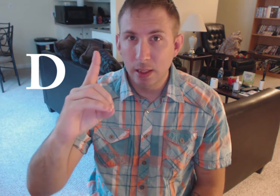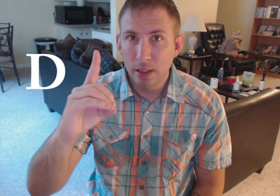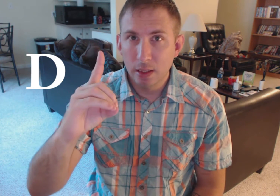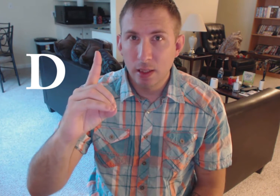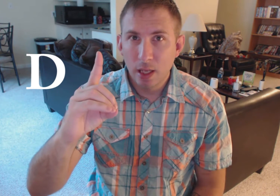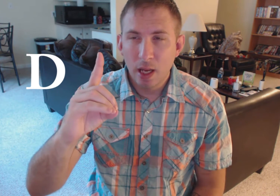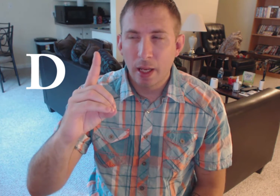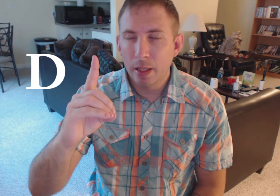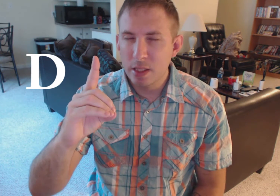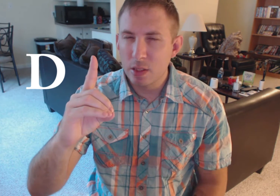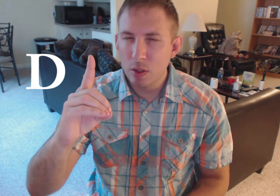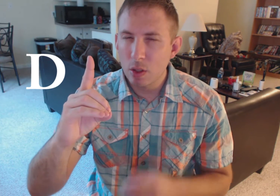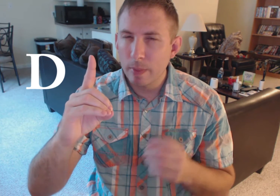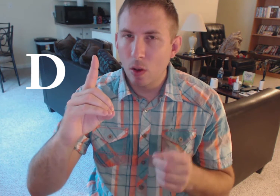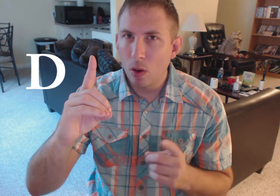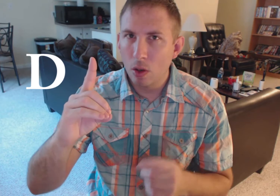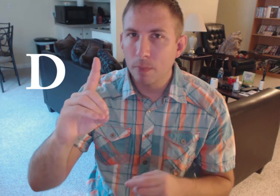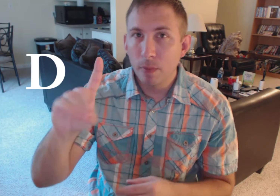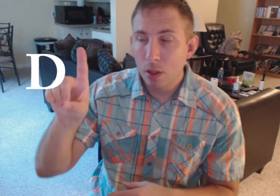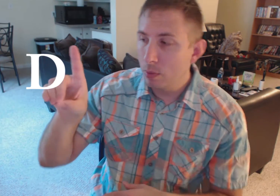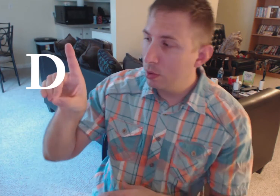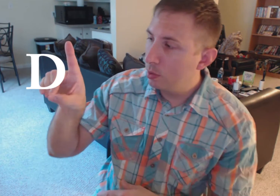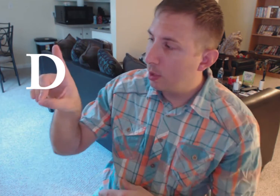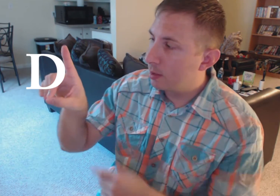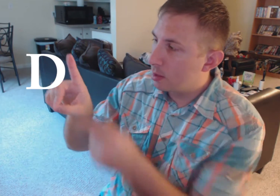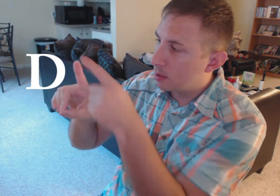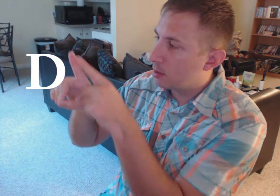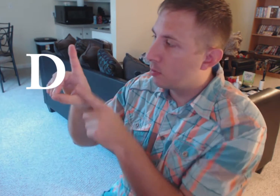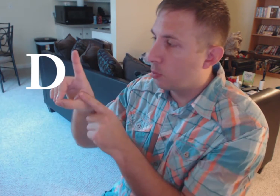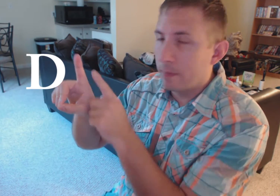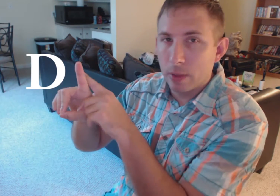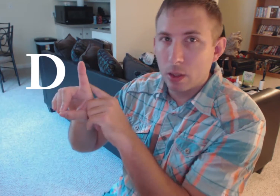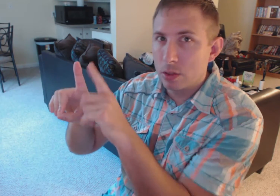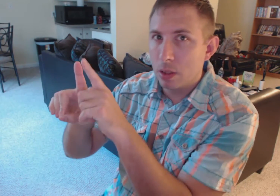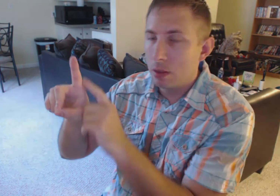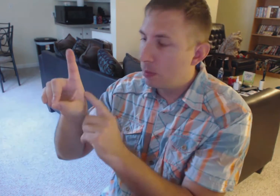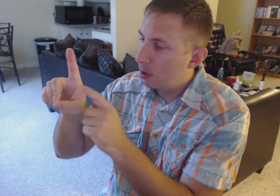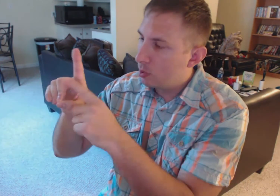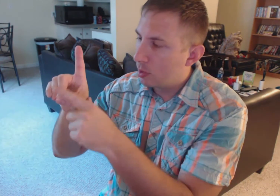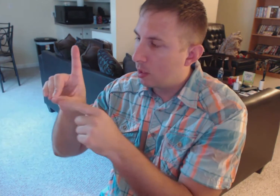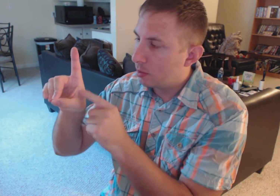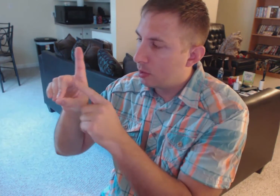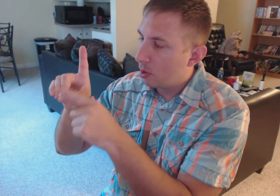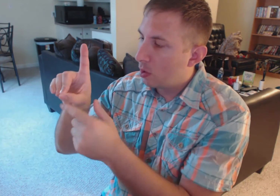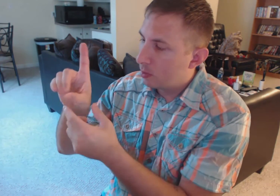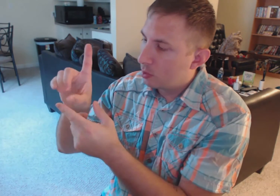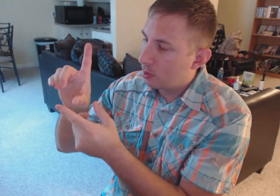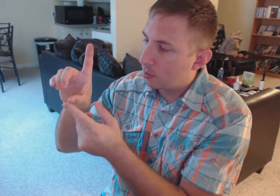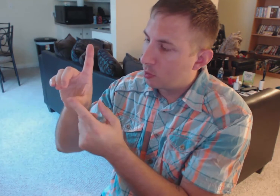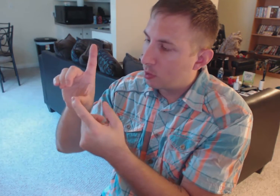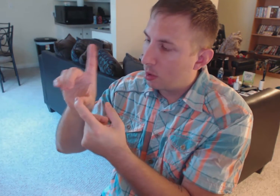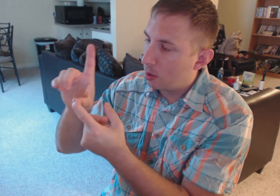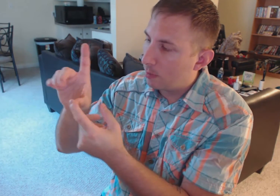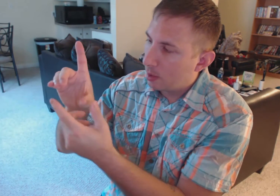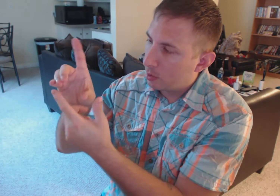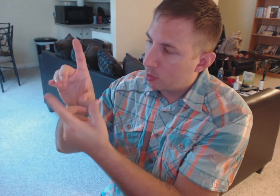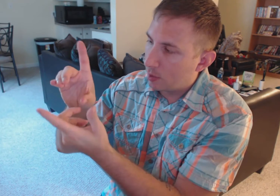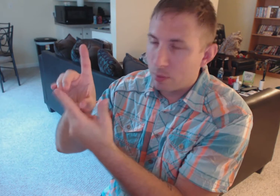D. I mean, it's a little bit harder. When you do like this, one finger's up. You got your thumb. You got